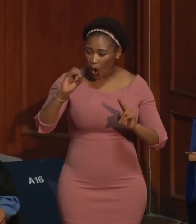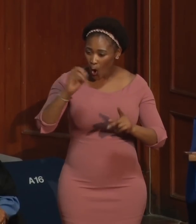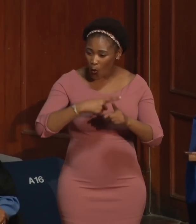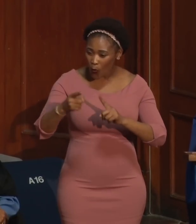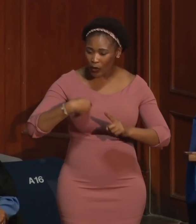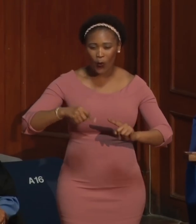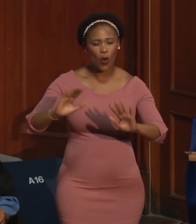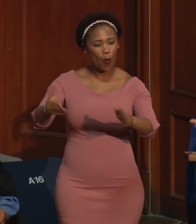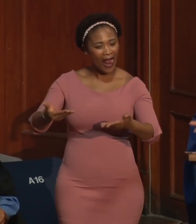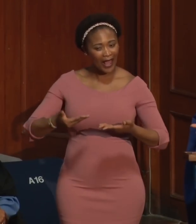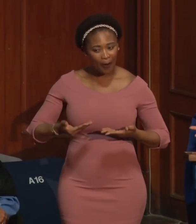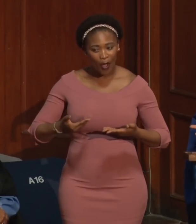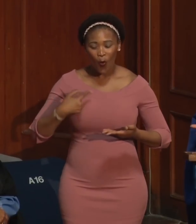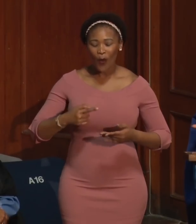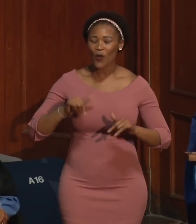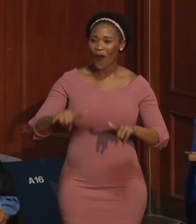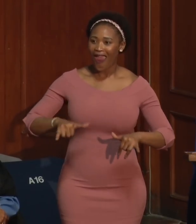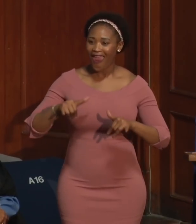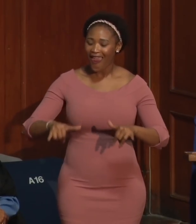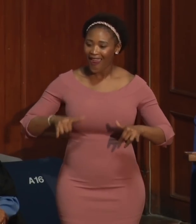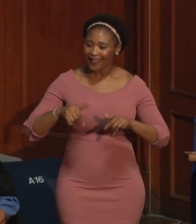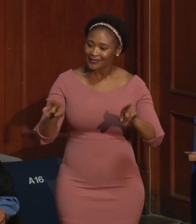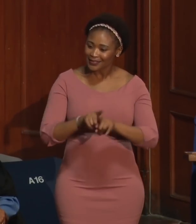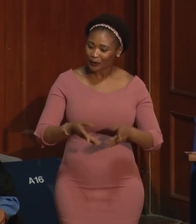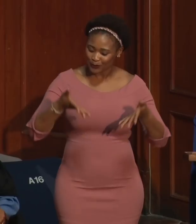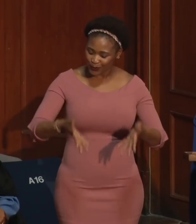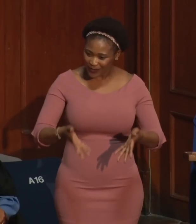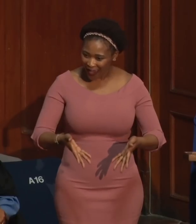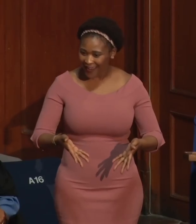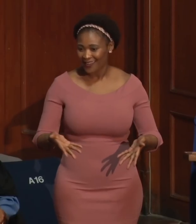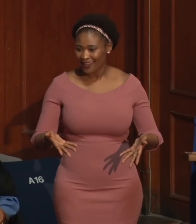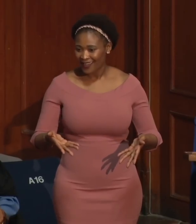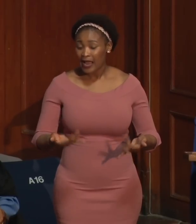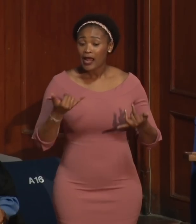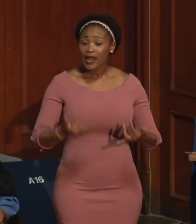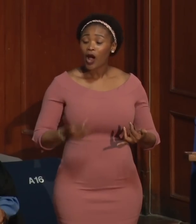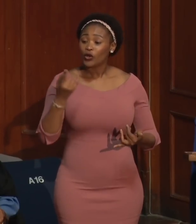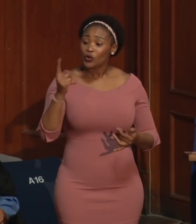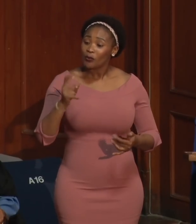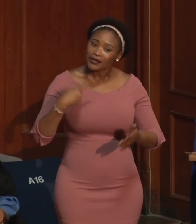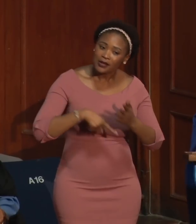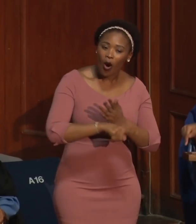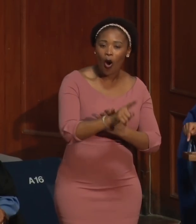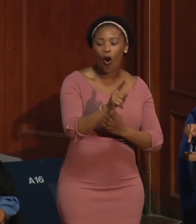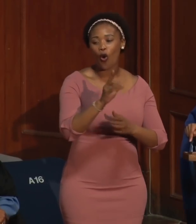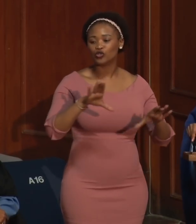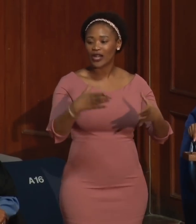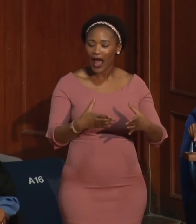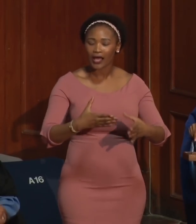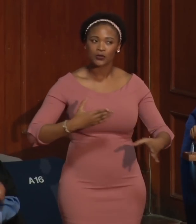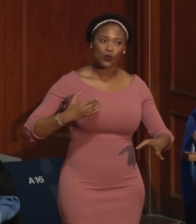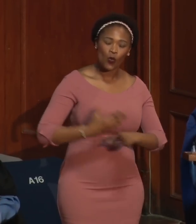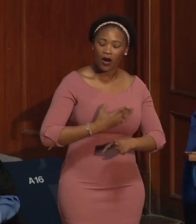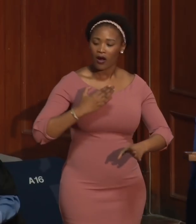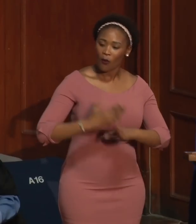all we're looking forward to is this day. But then you've got to go to the lectures and work so that you get to this day.